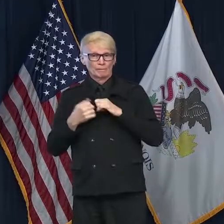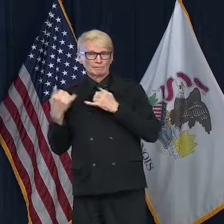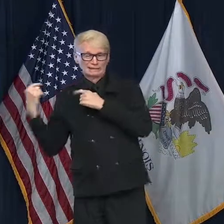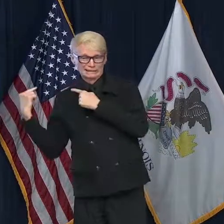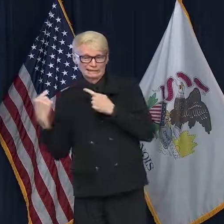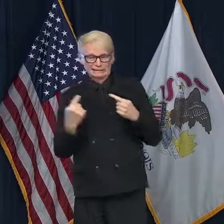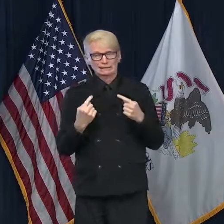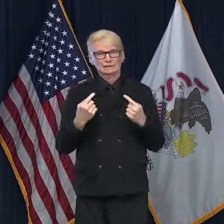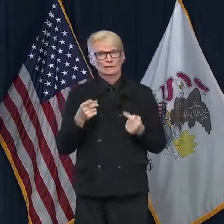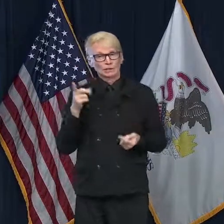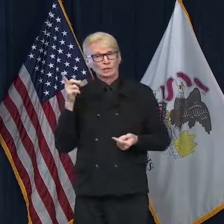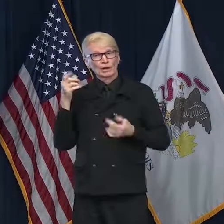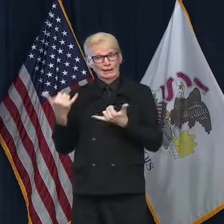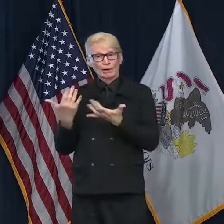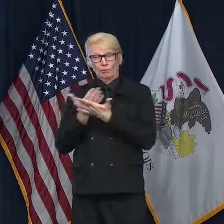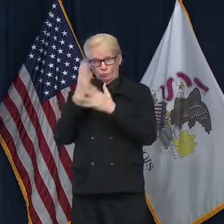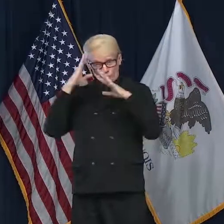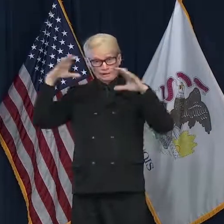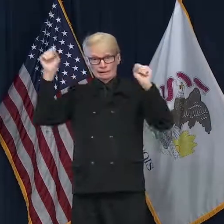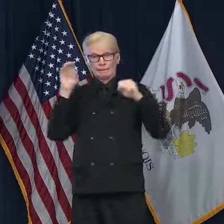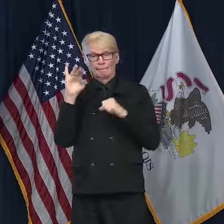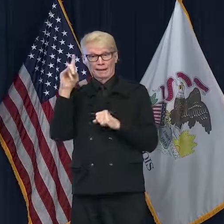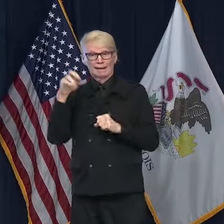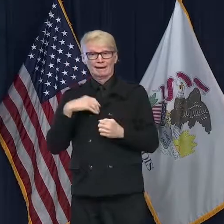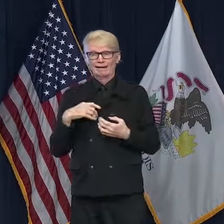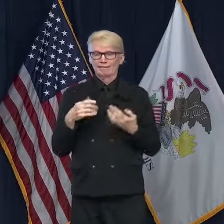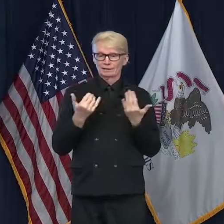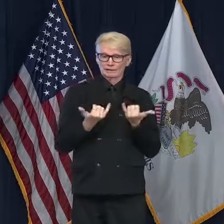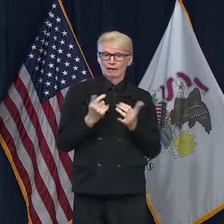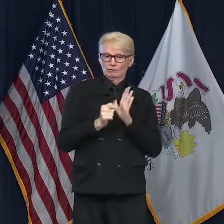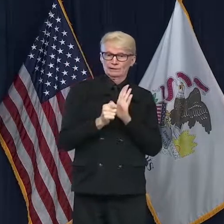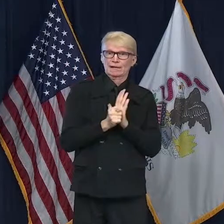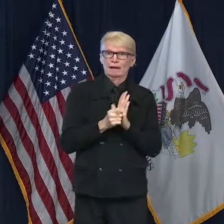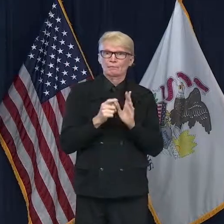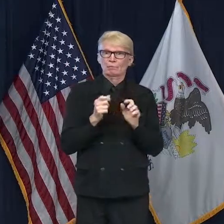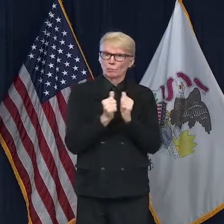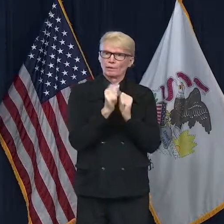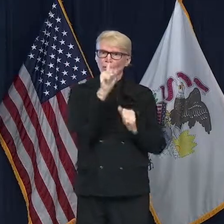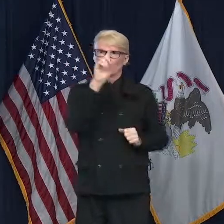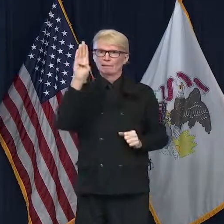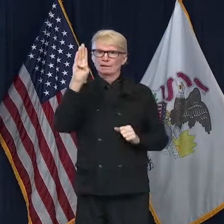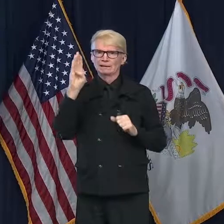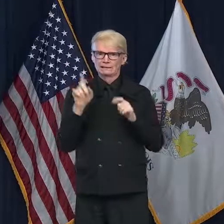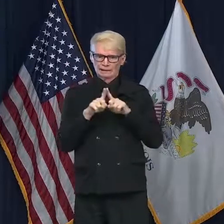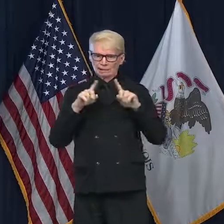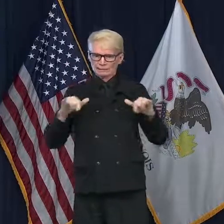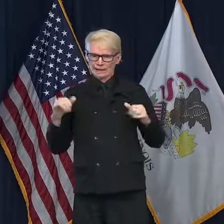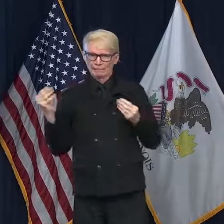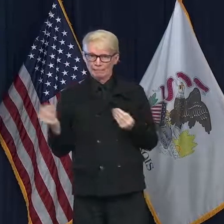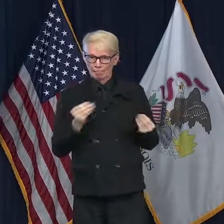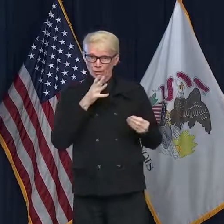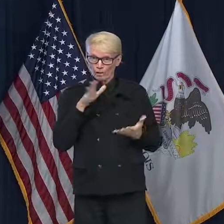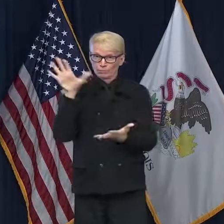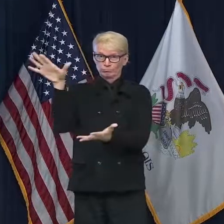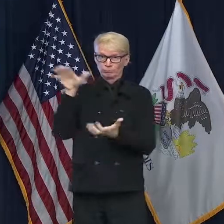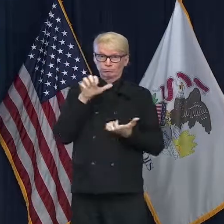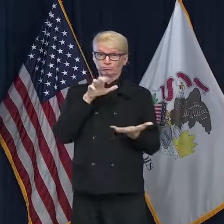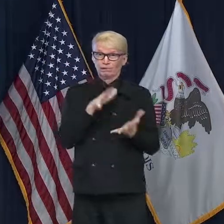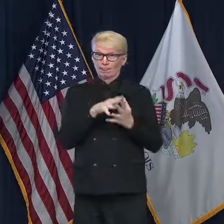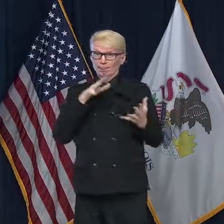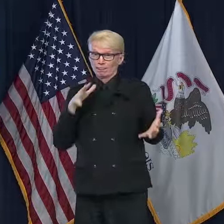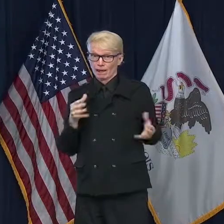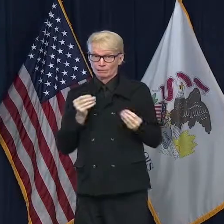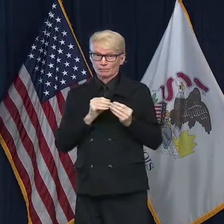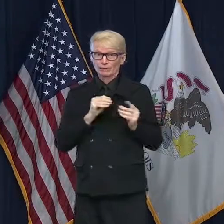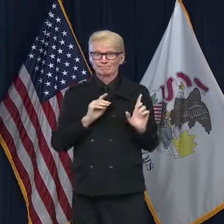through Phase 1B in Illinois? When should the general population reasonably hope to see vaccine availability at this point? I know I'm going to get asked this